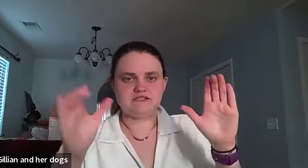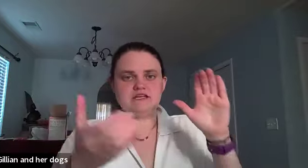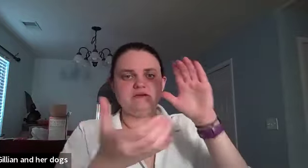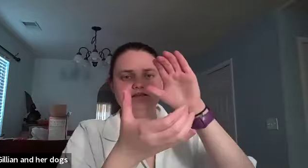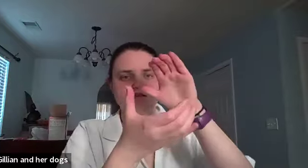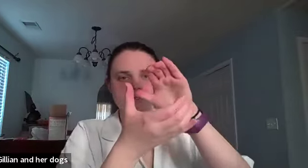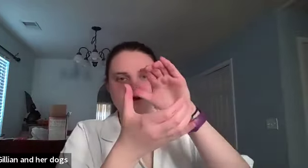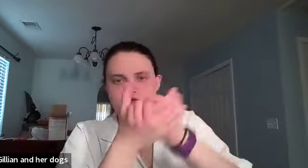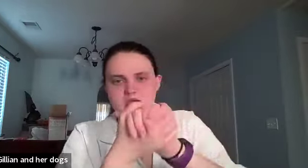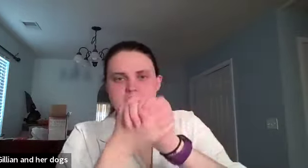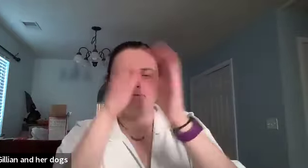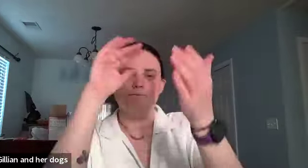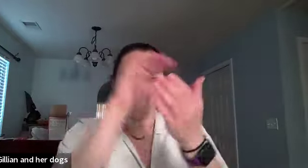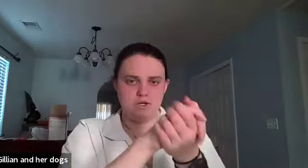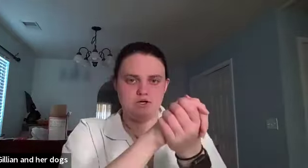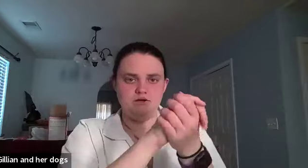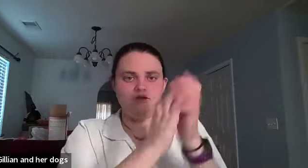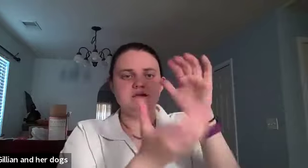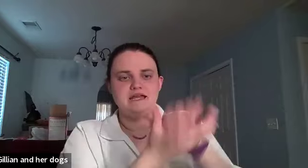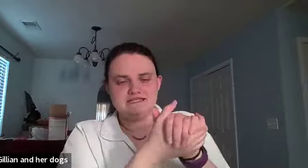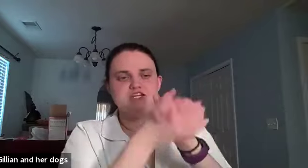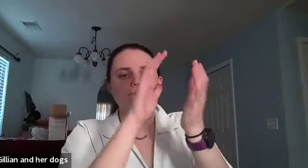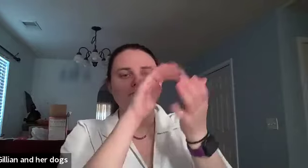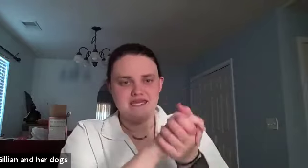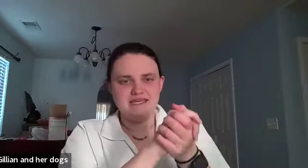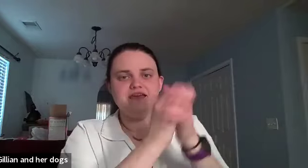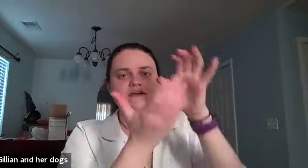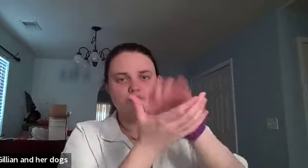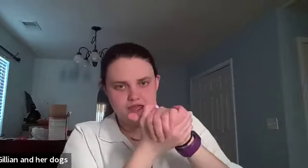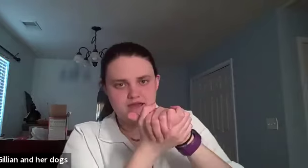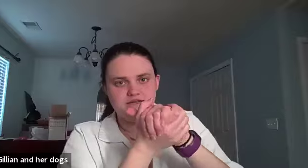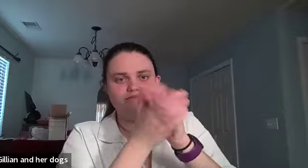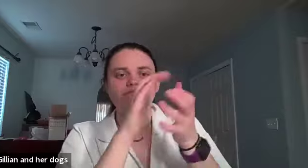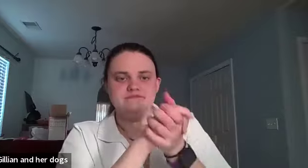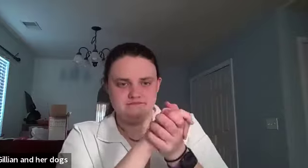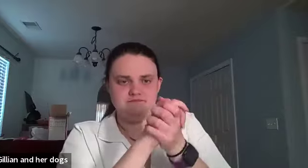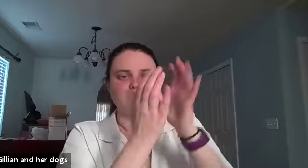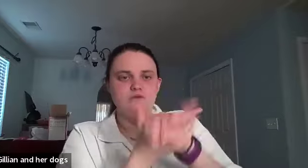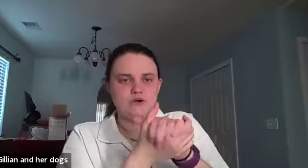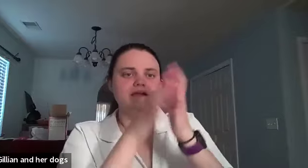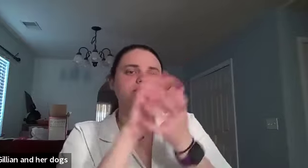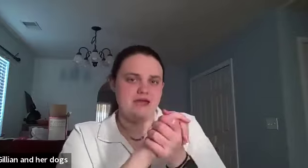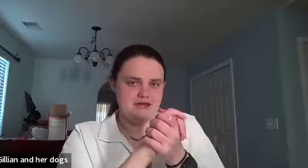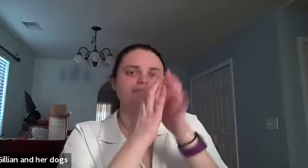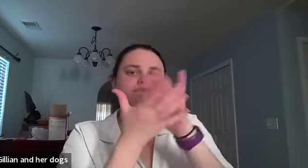fives again, basically, and you go hamburger. It's like you're making the patty. You're forming the patty,